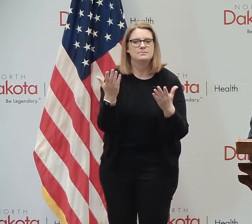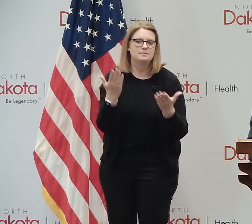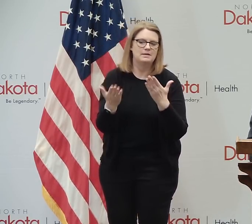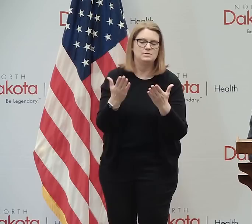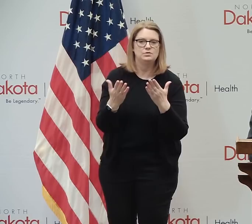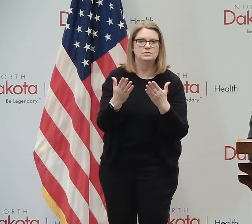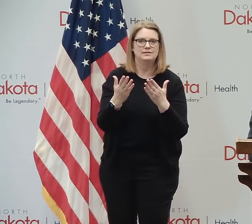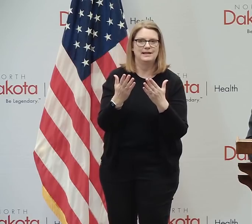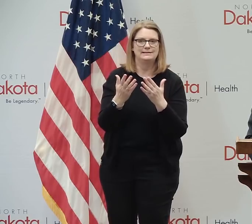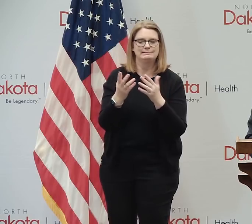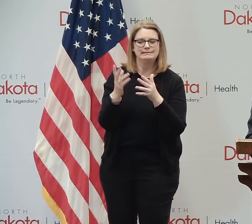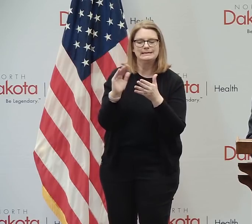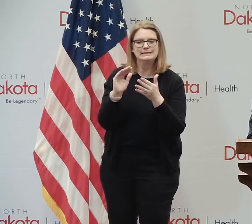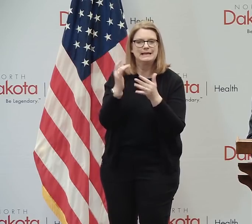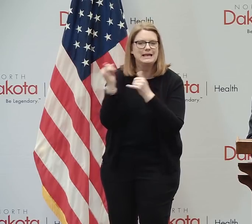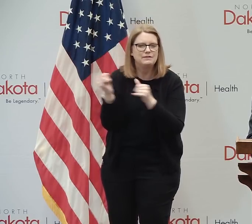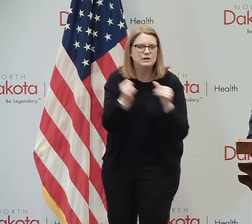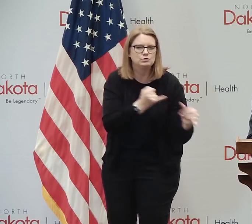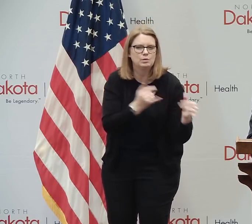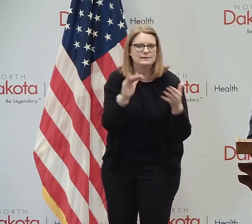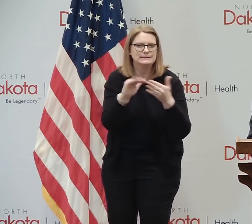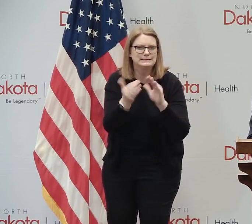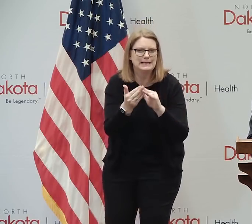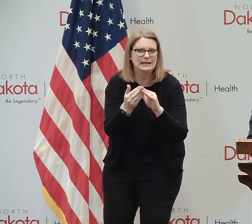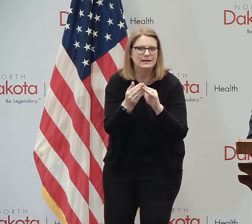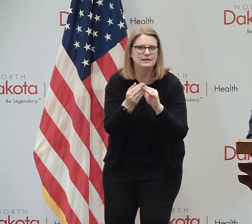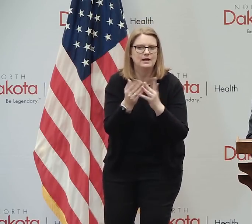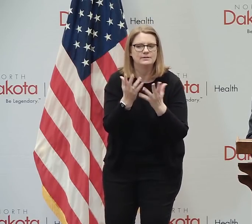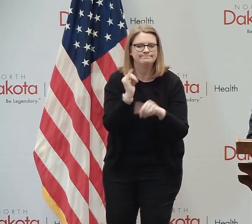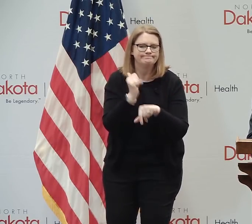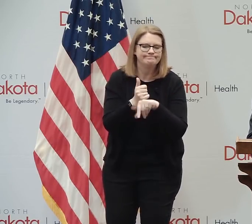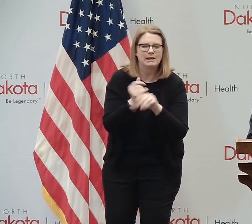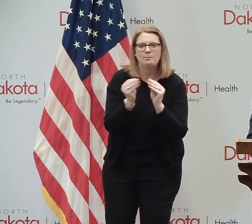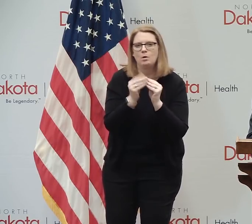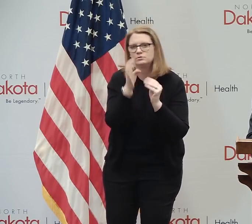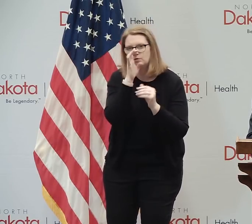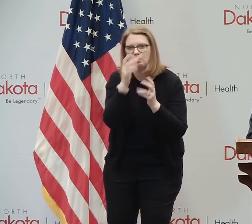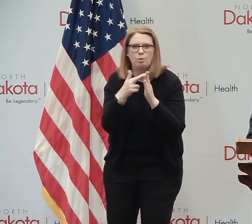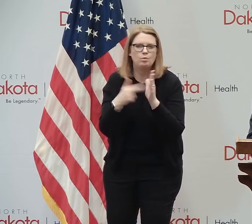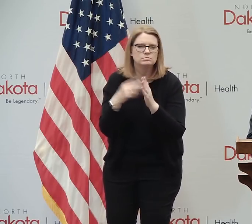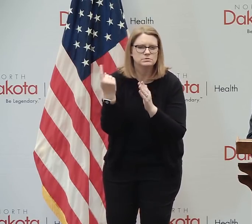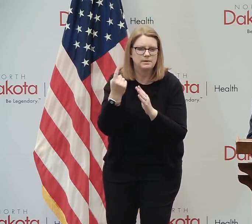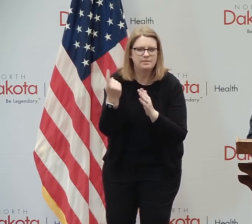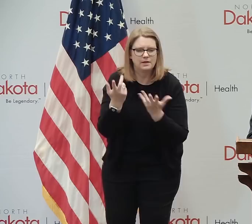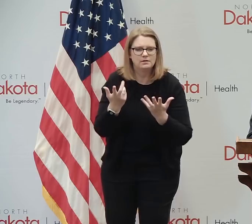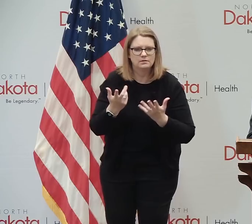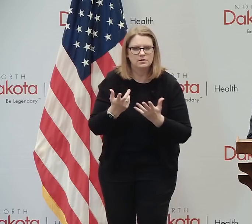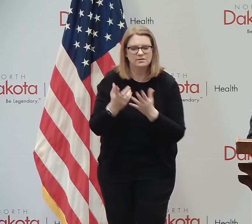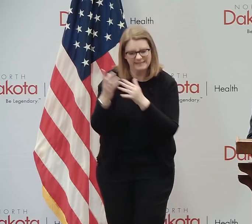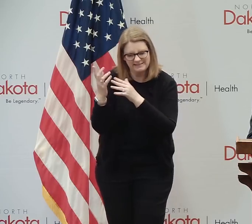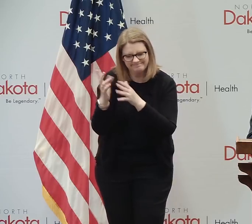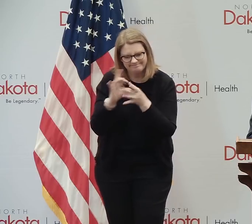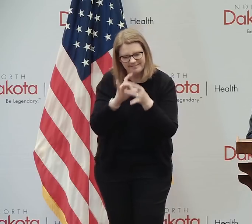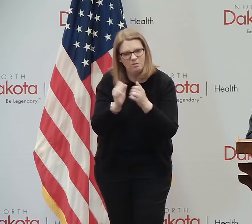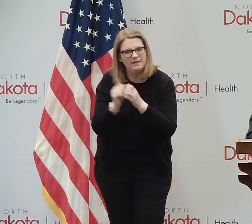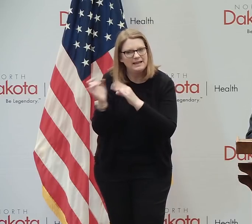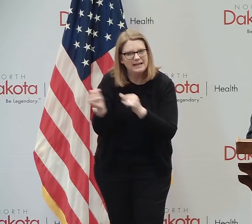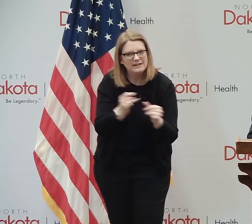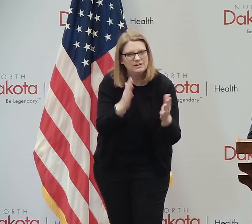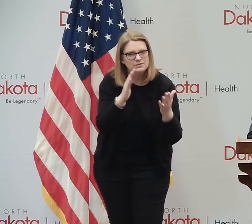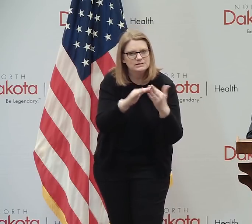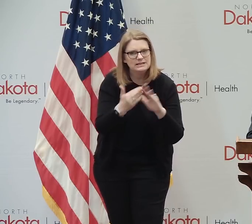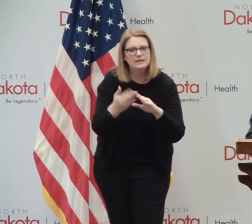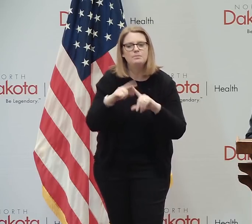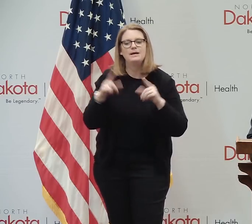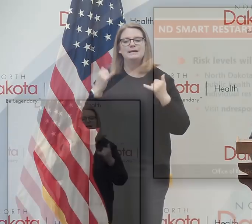on a city by city level if we're going to become even more granular. But for right now, we are declaring that the entire